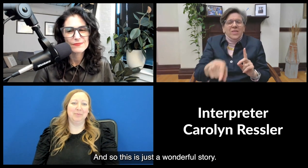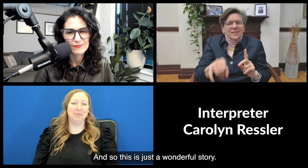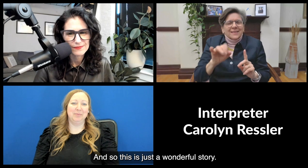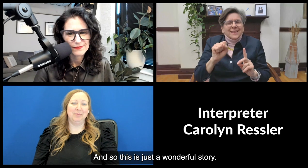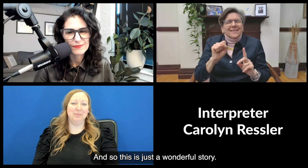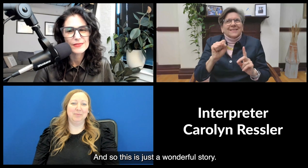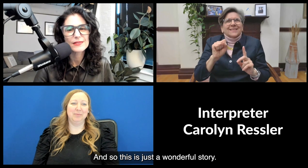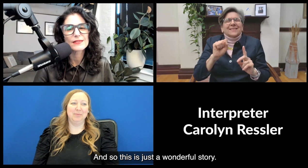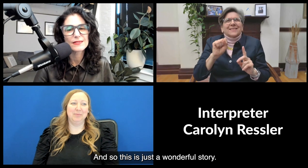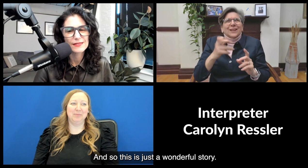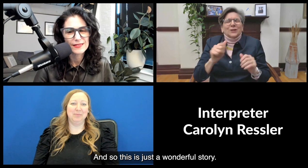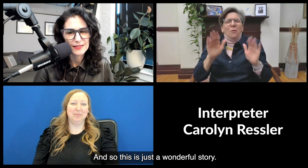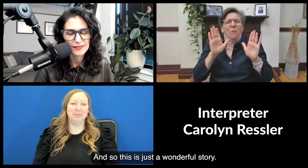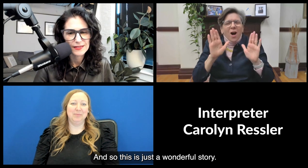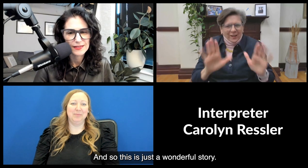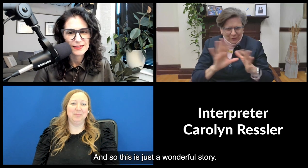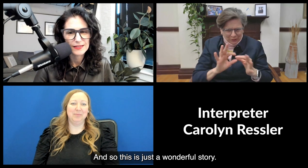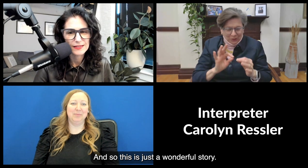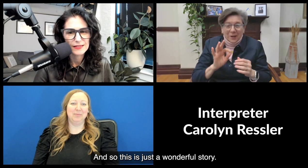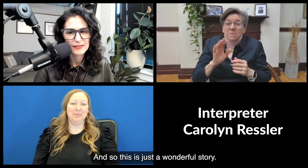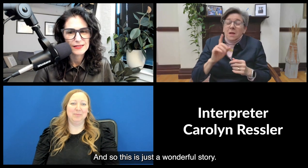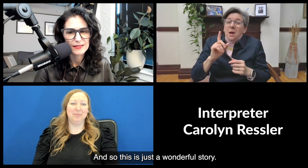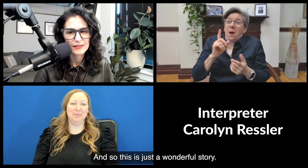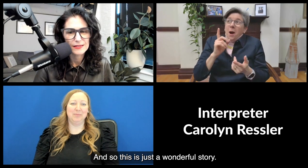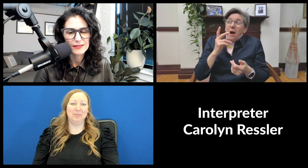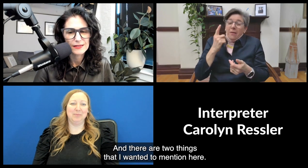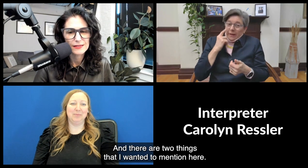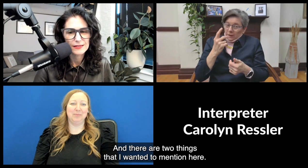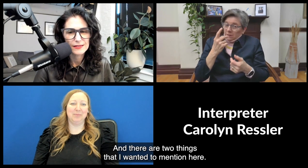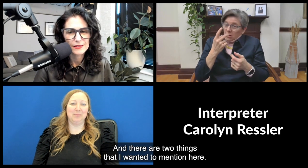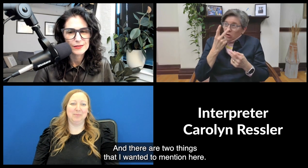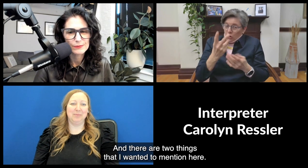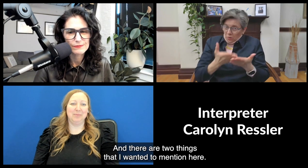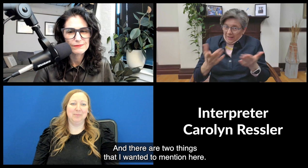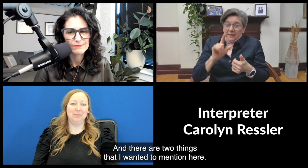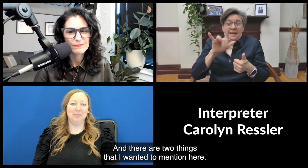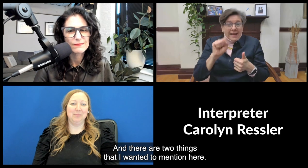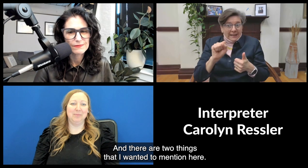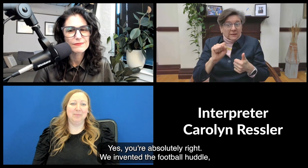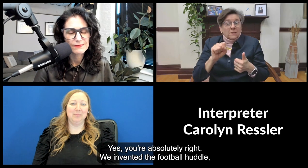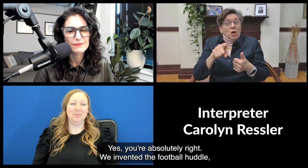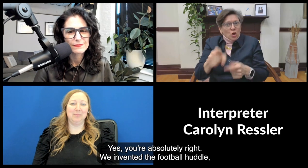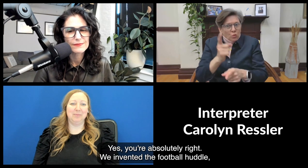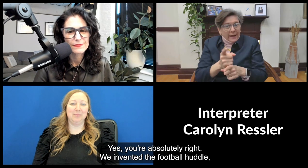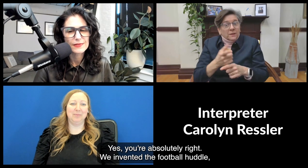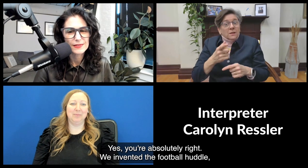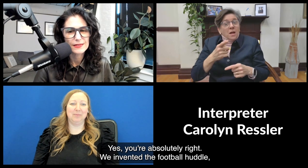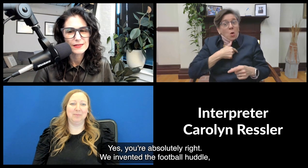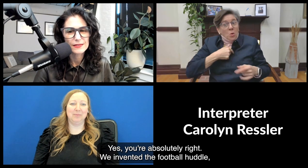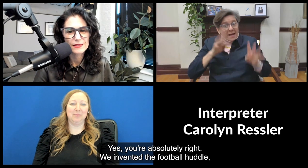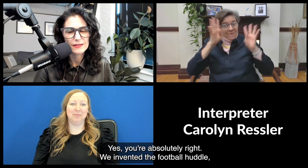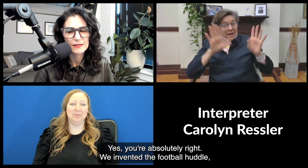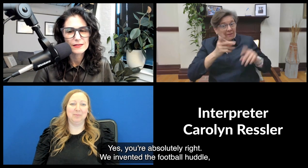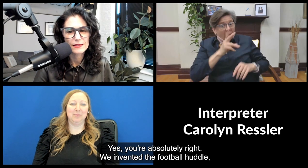And so this is just a wonderful story. And there are two things that I wanted